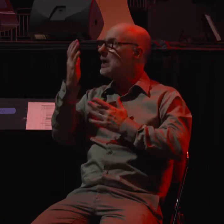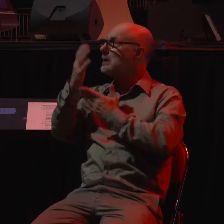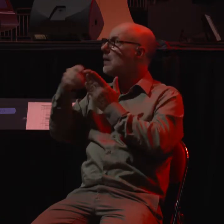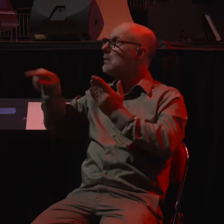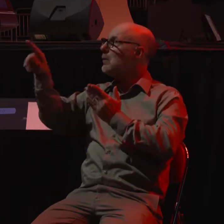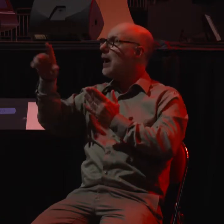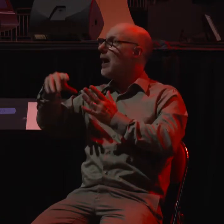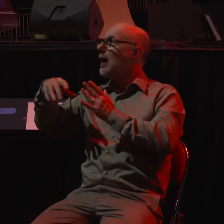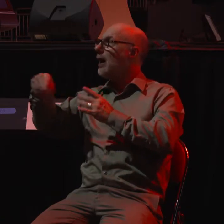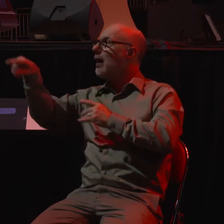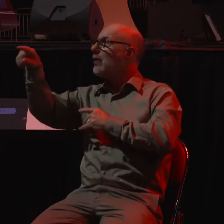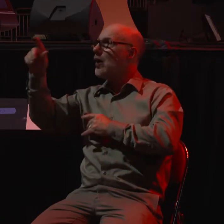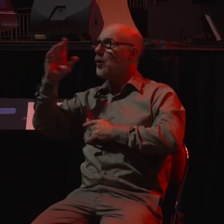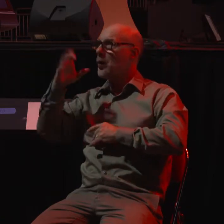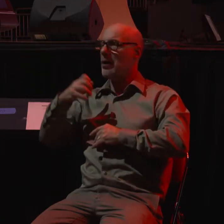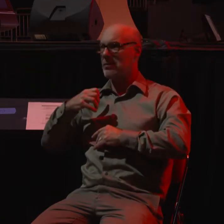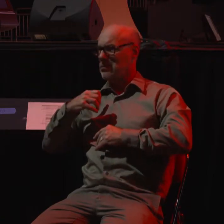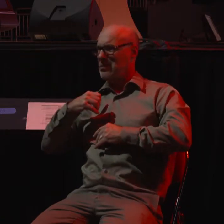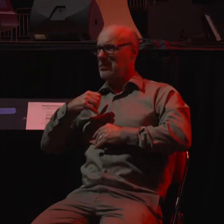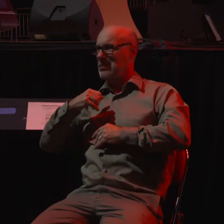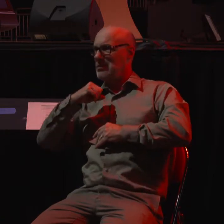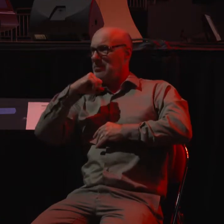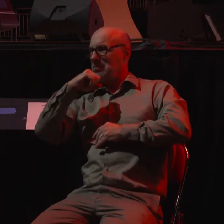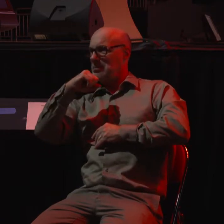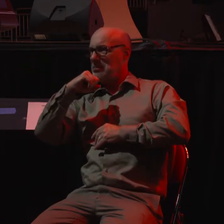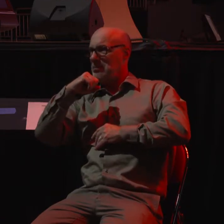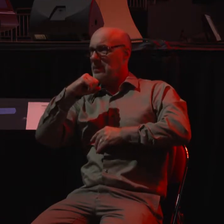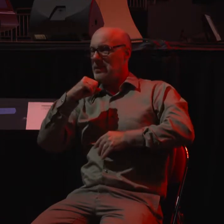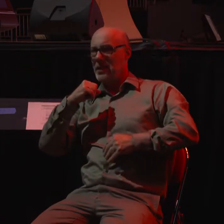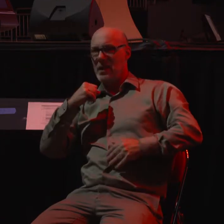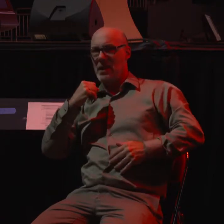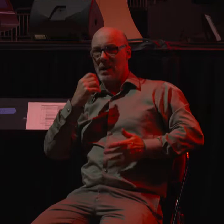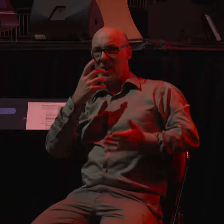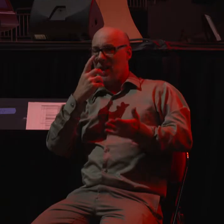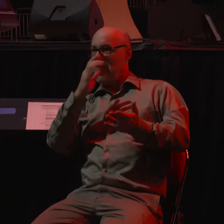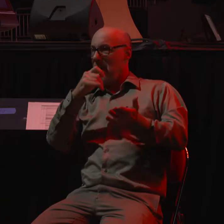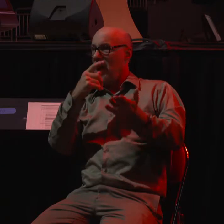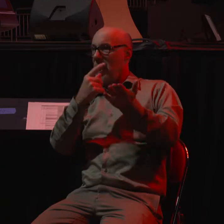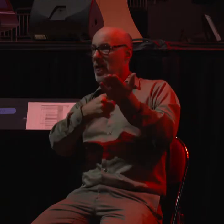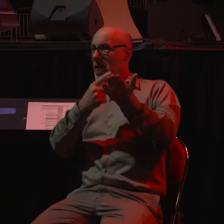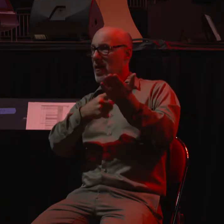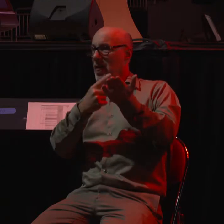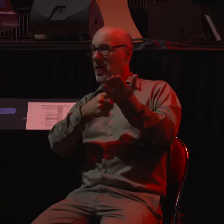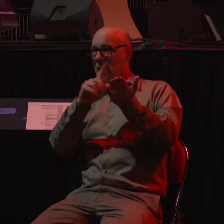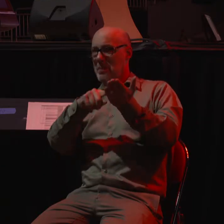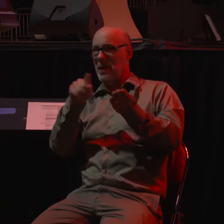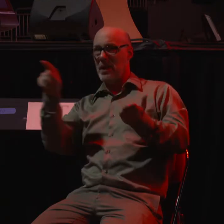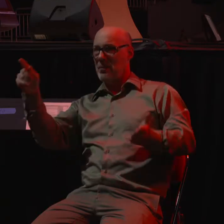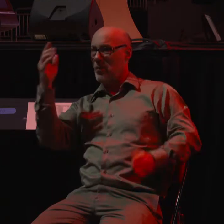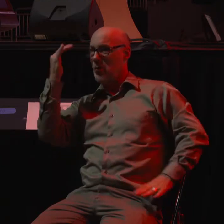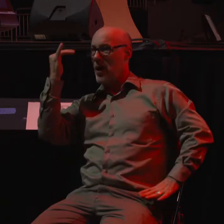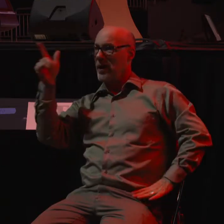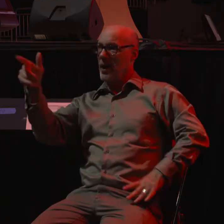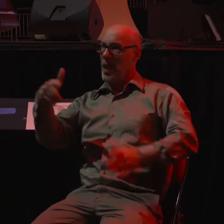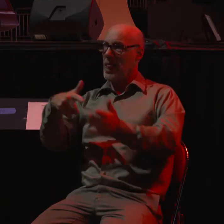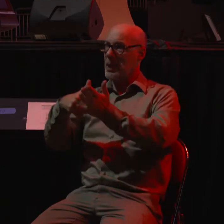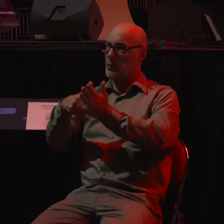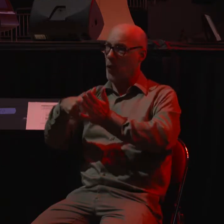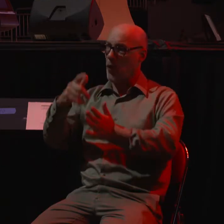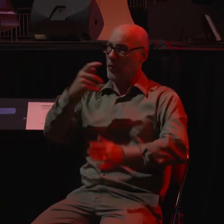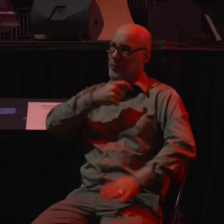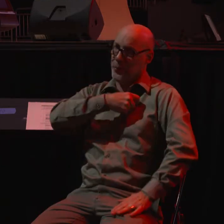people at least. Some people listening to this conversation would say, why are we having this conversation about a man who is liberal